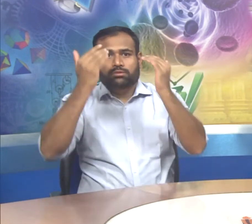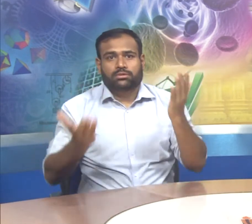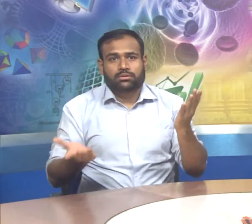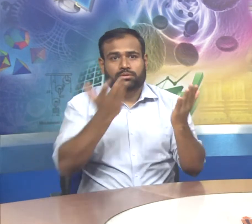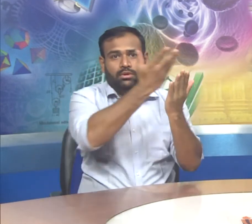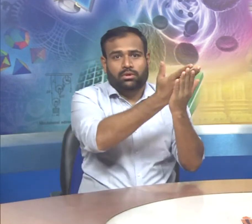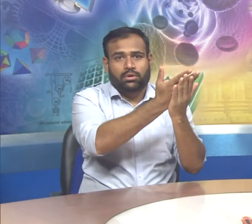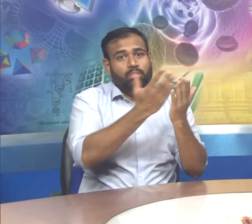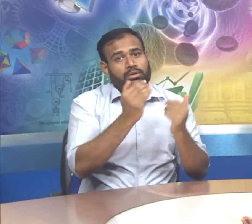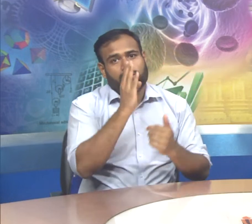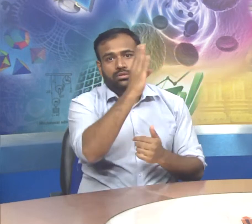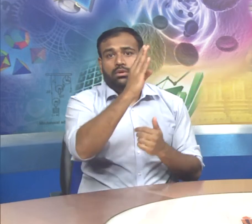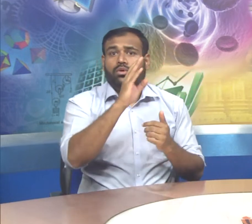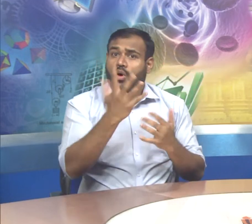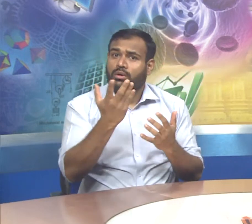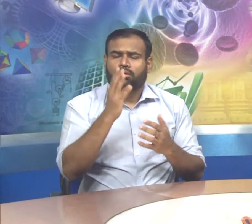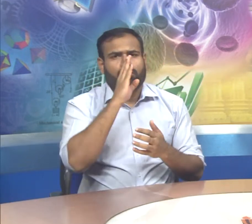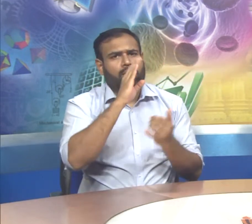to the Supreme